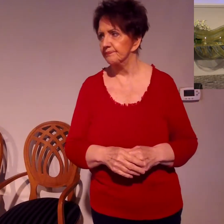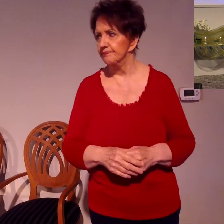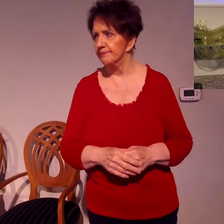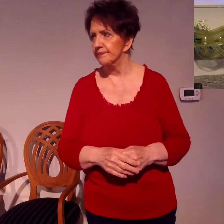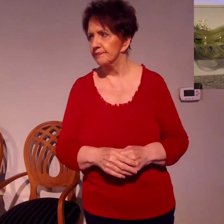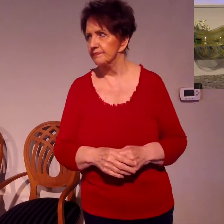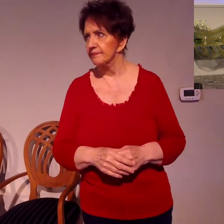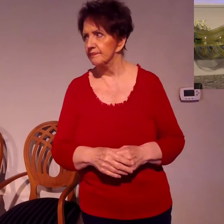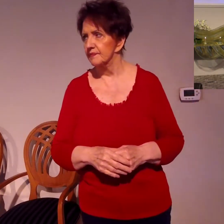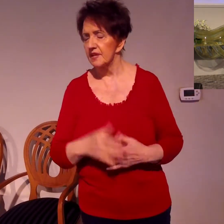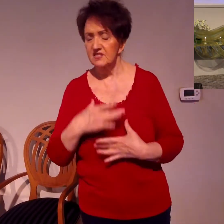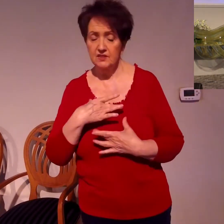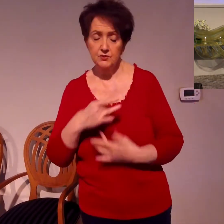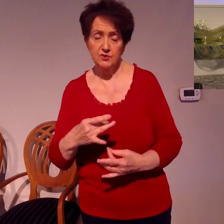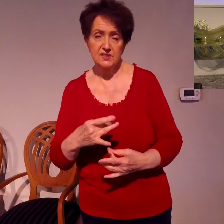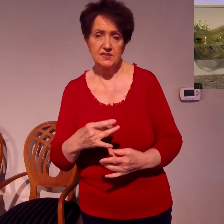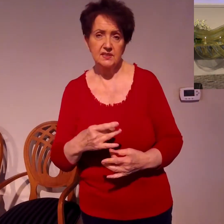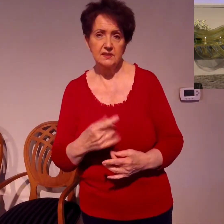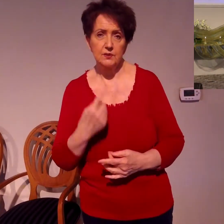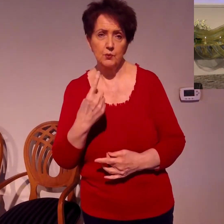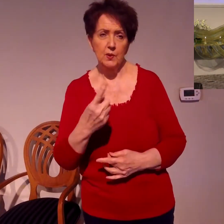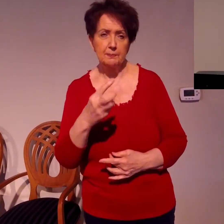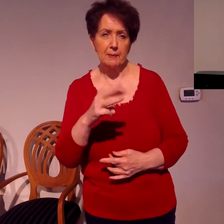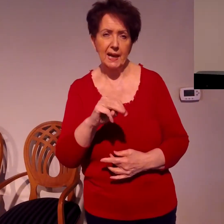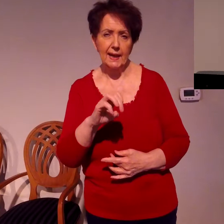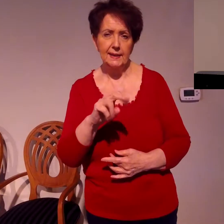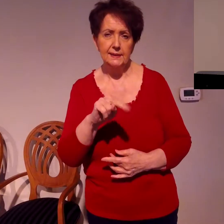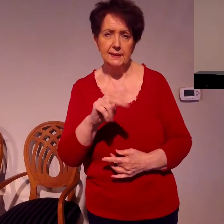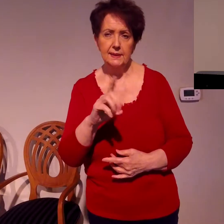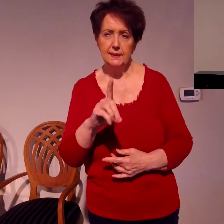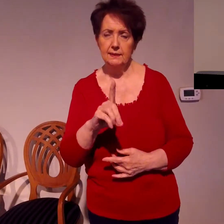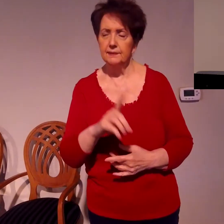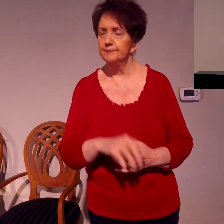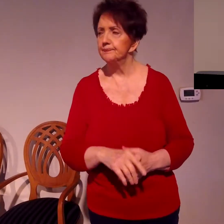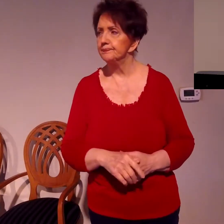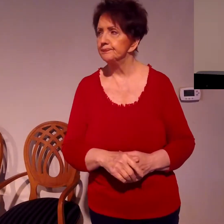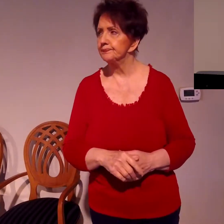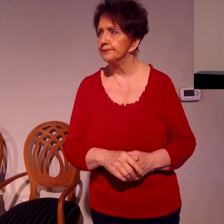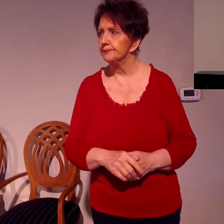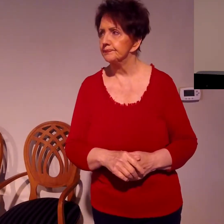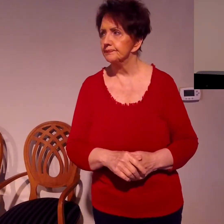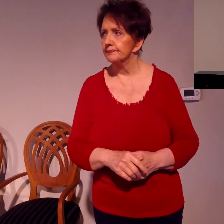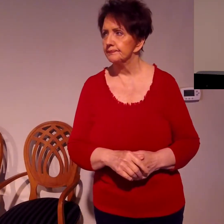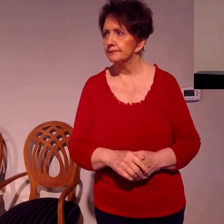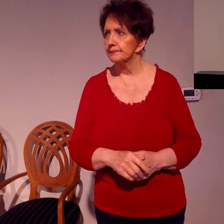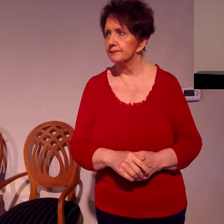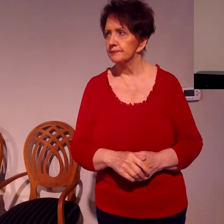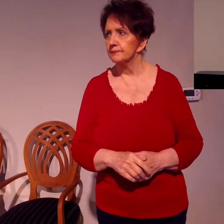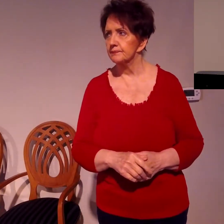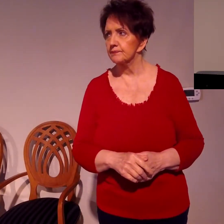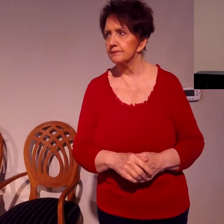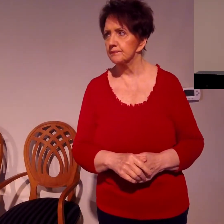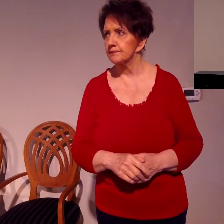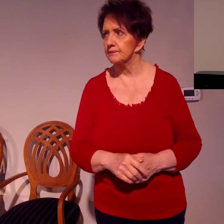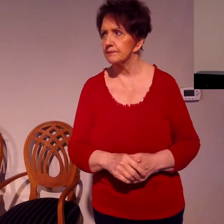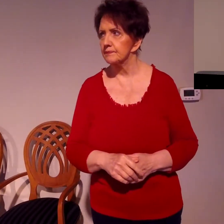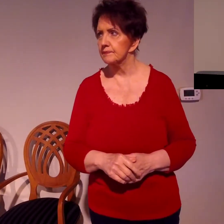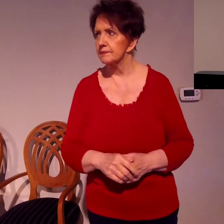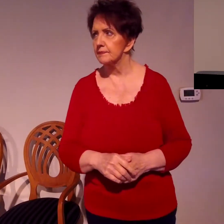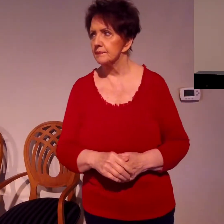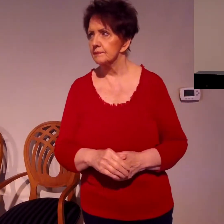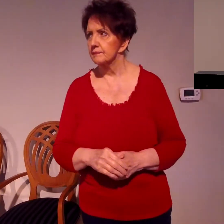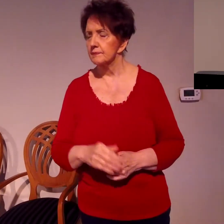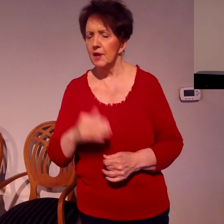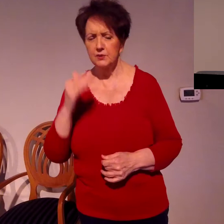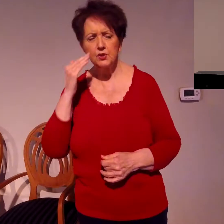It's so interesting how the one mind works. I actually was ahead of the game and knew what I wanted to